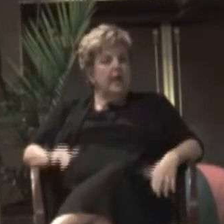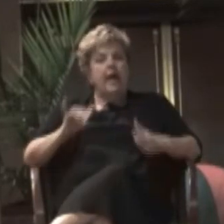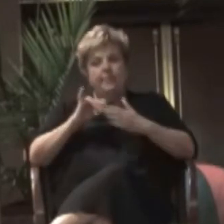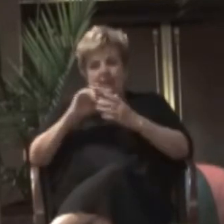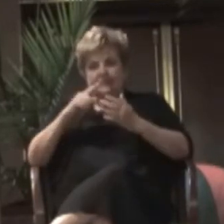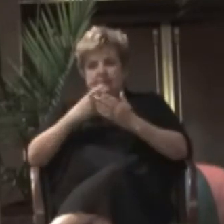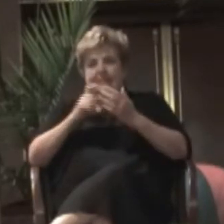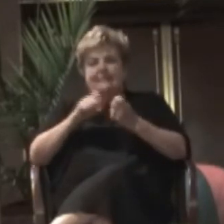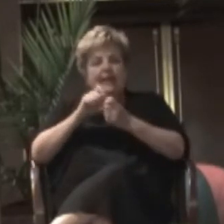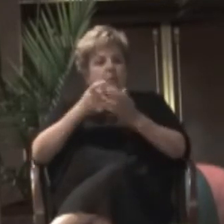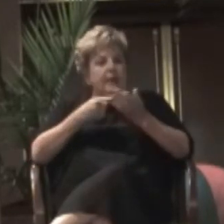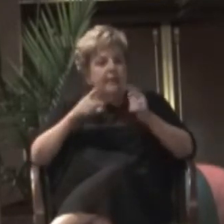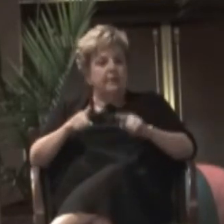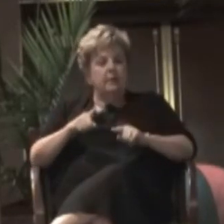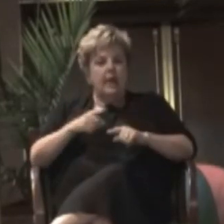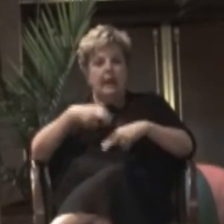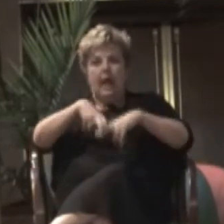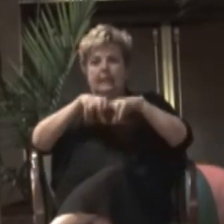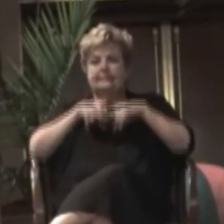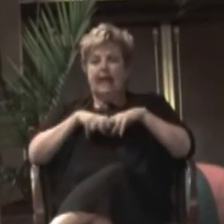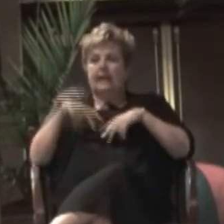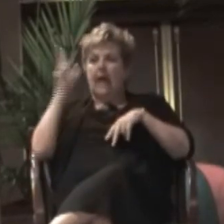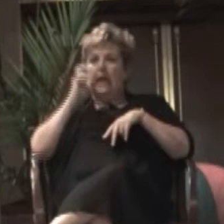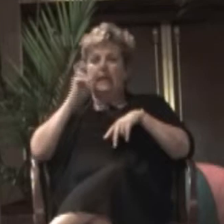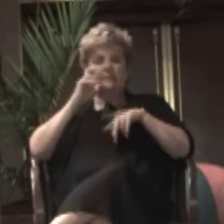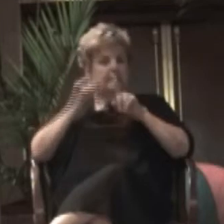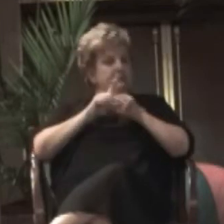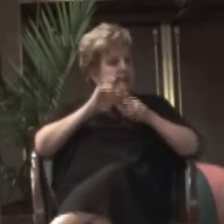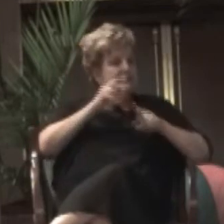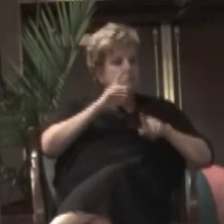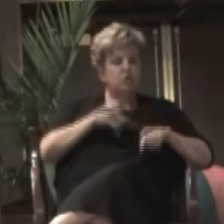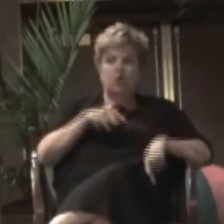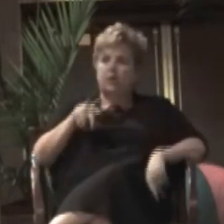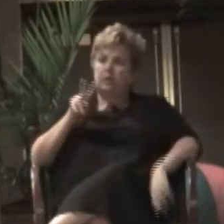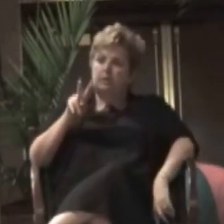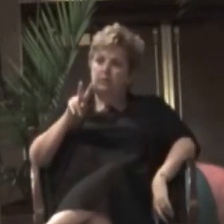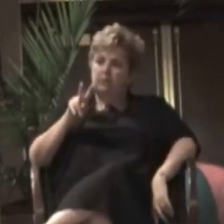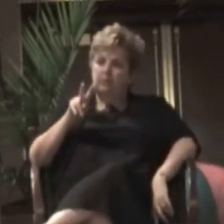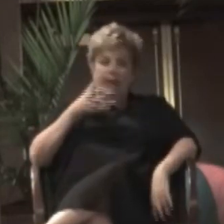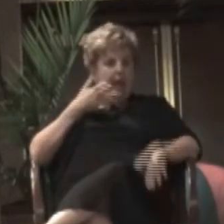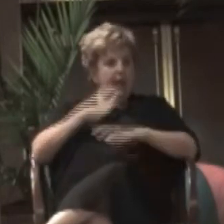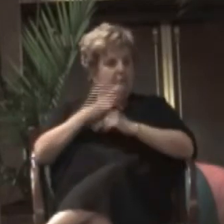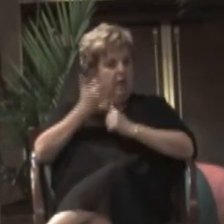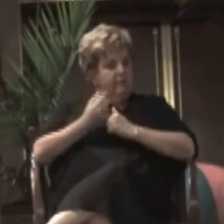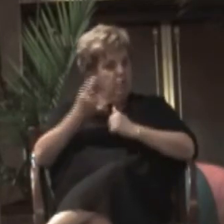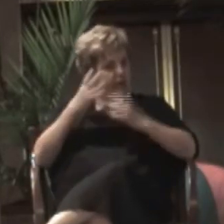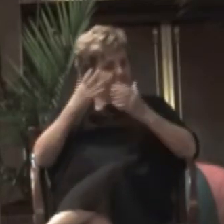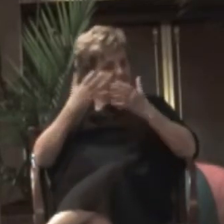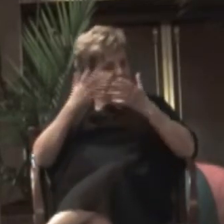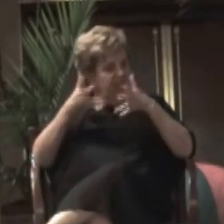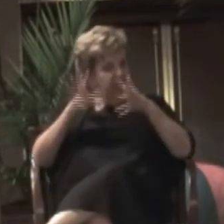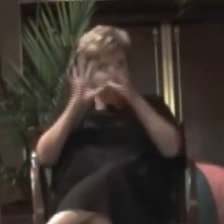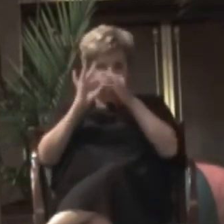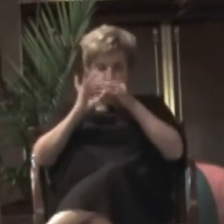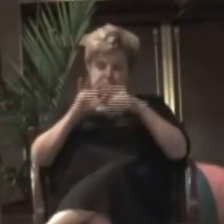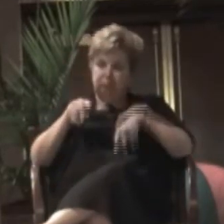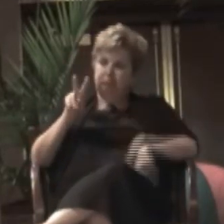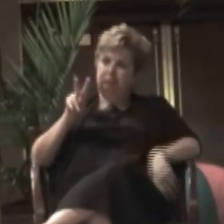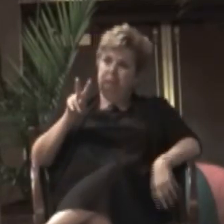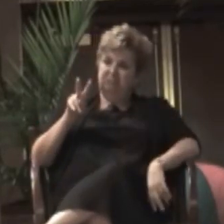listened to the trial just like the jury did. It was obvious I was guilty, and when they were finished and made the finding, and the judge called